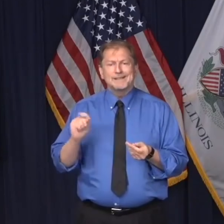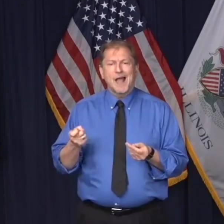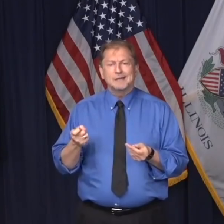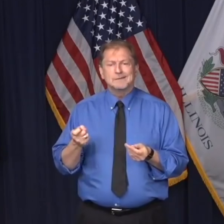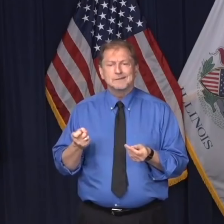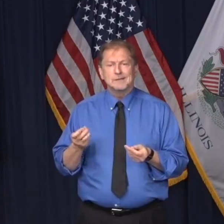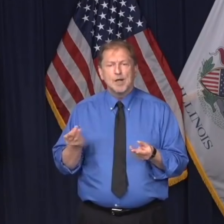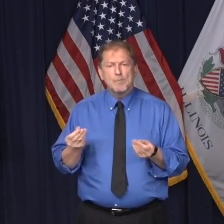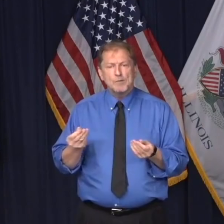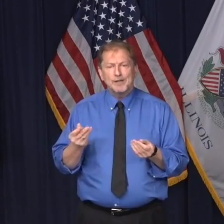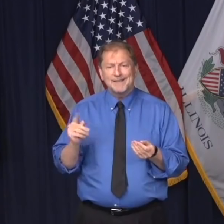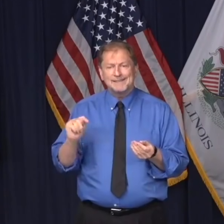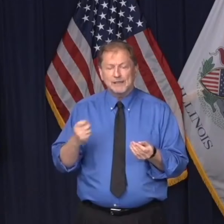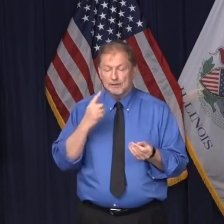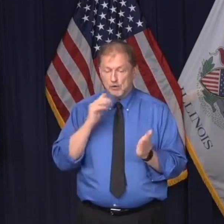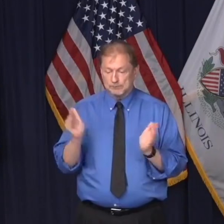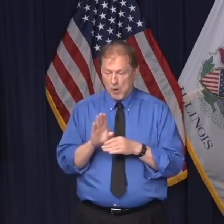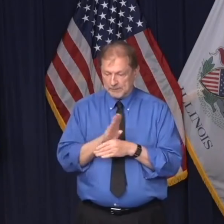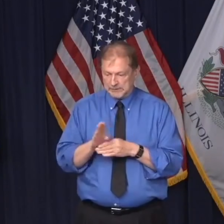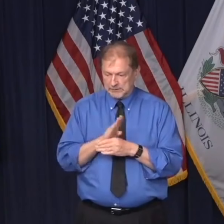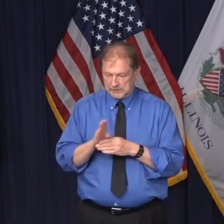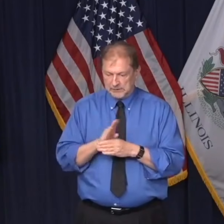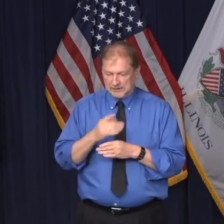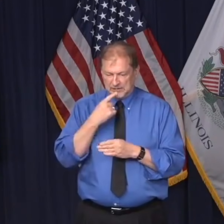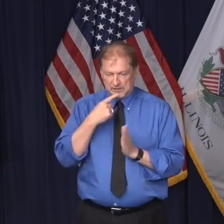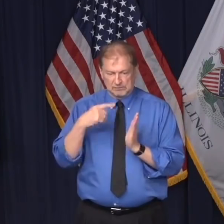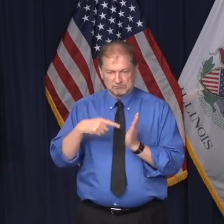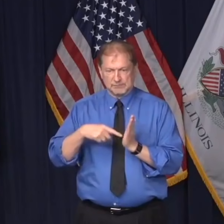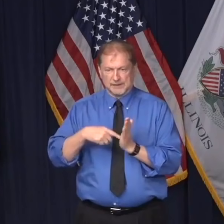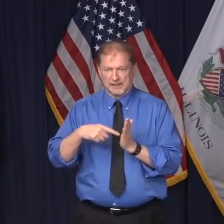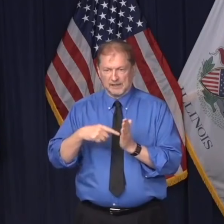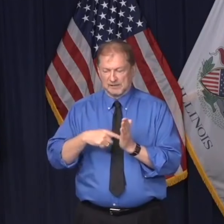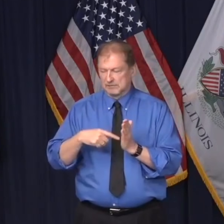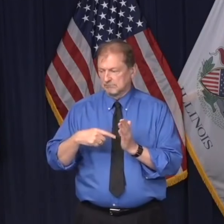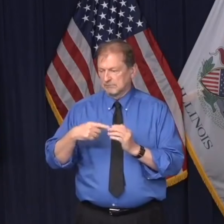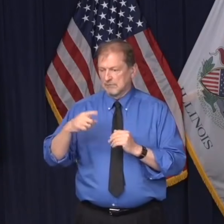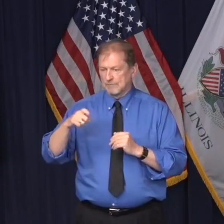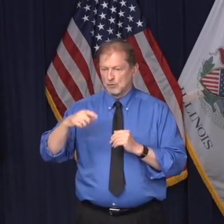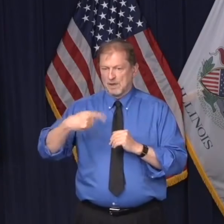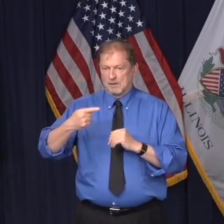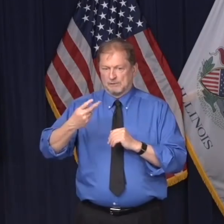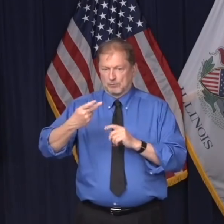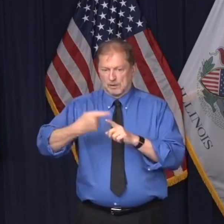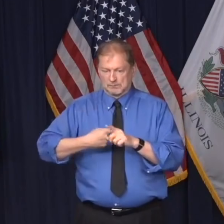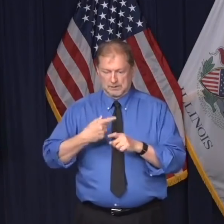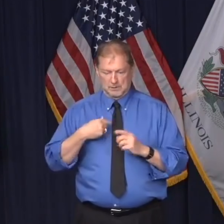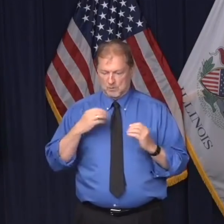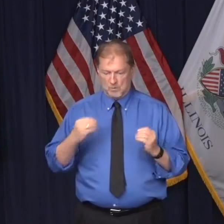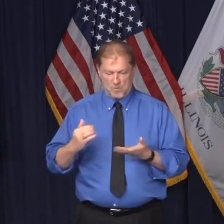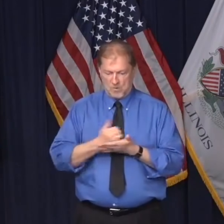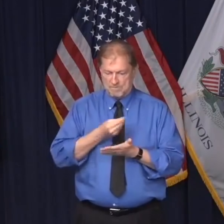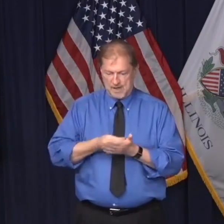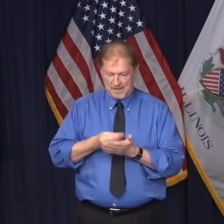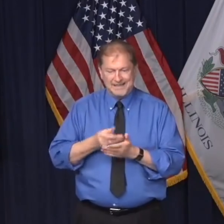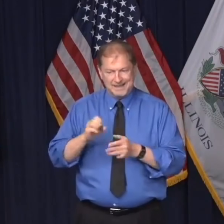businesses? Some have reached out to say their bill is due in a few months and they won't be able to pay it since they have produced no income during the stay-at-home order.